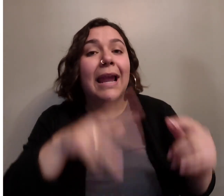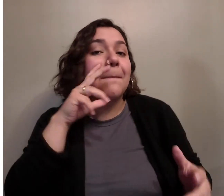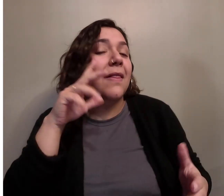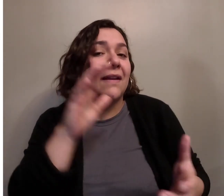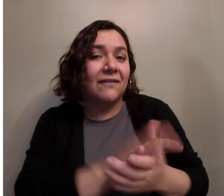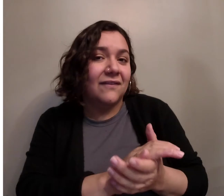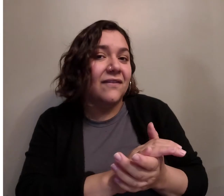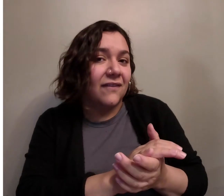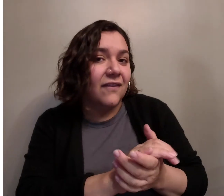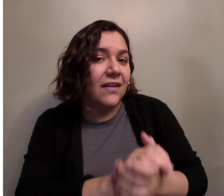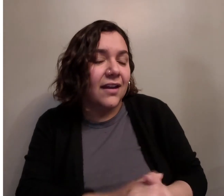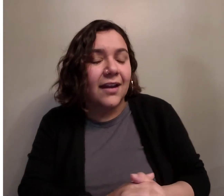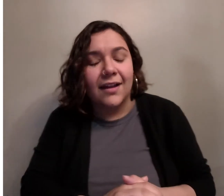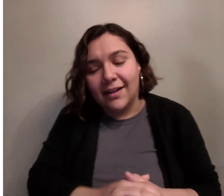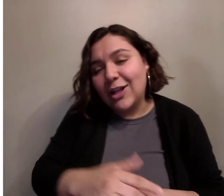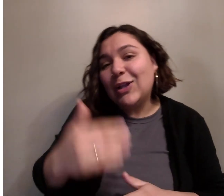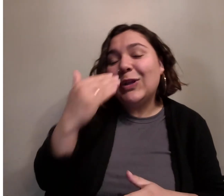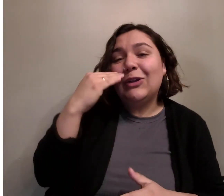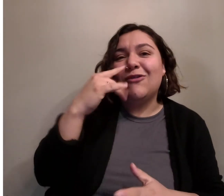can't believe.